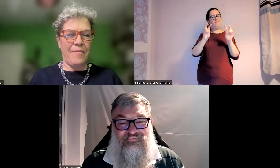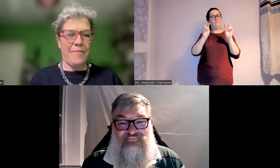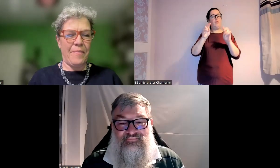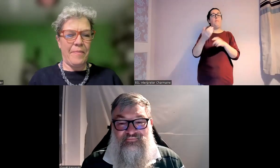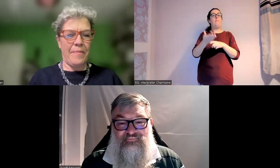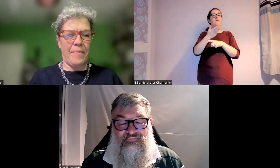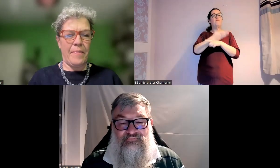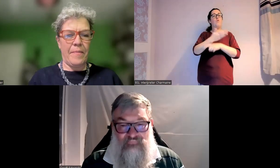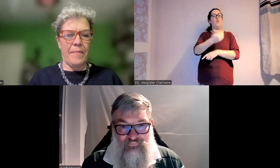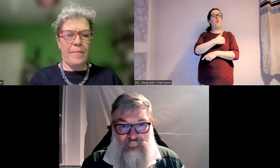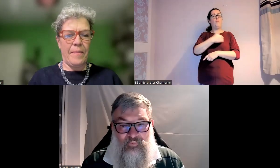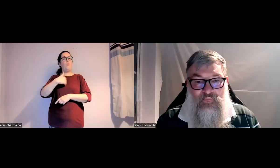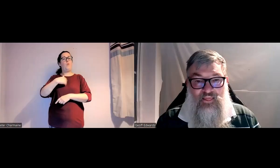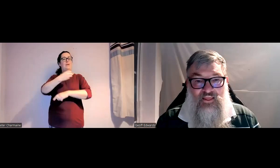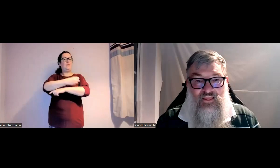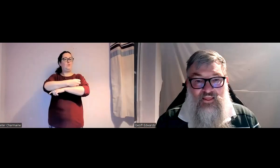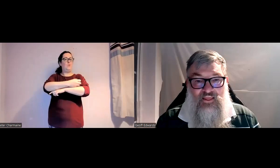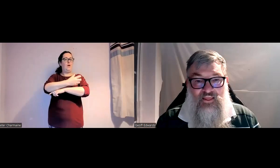Jeff.